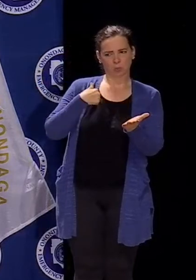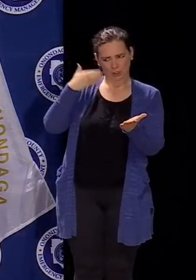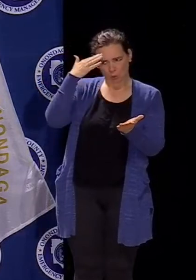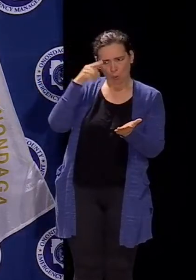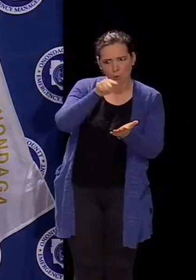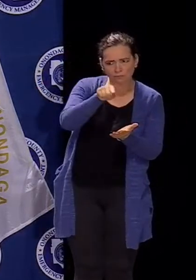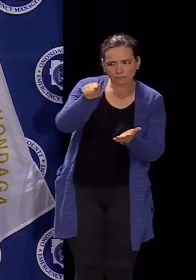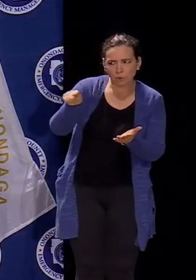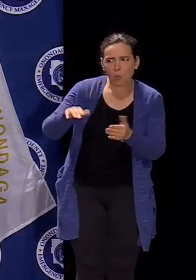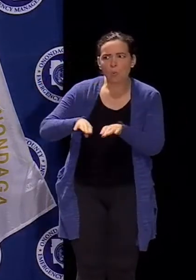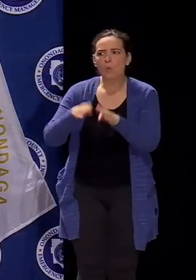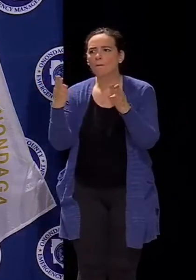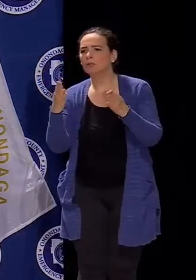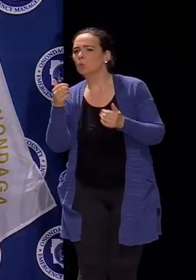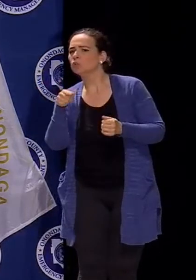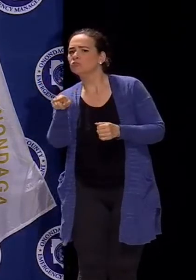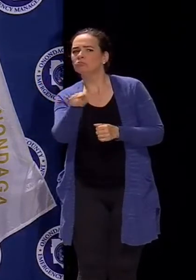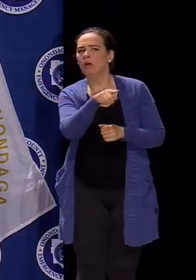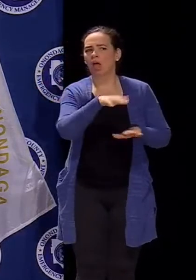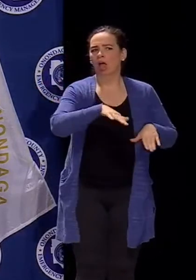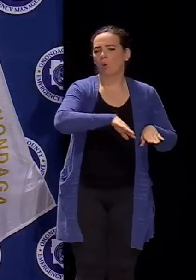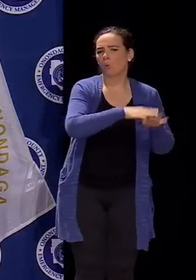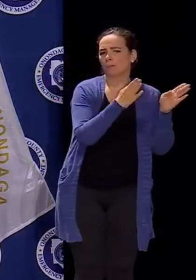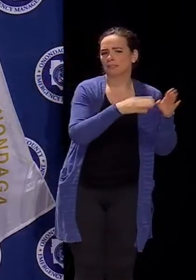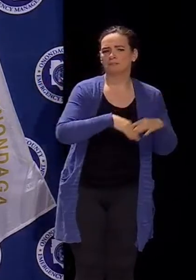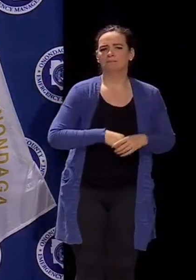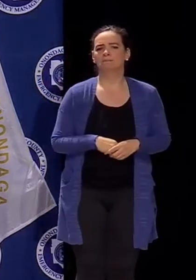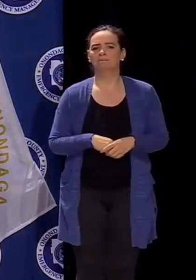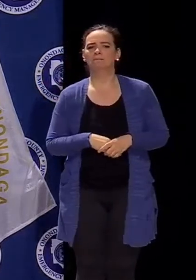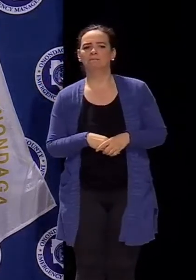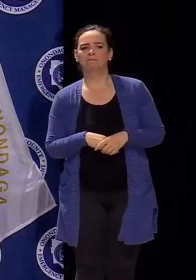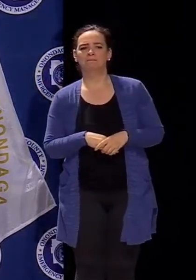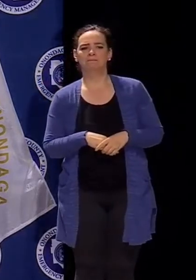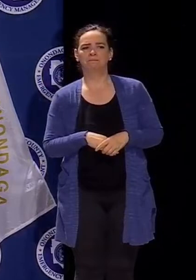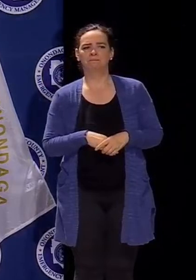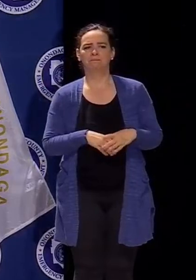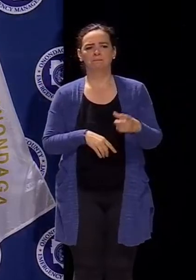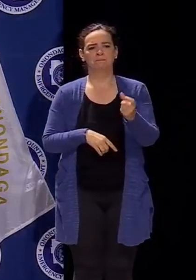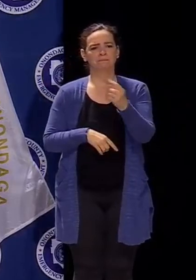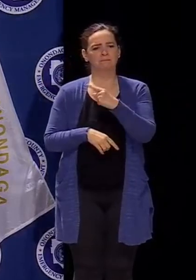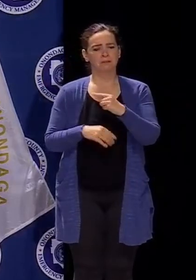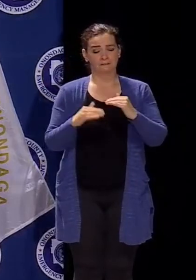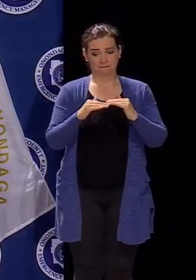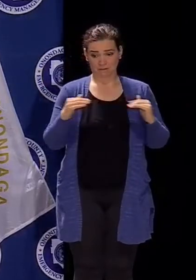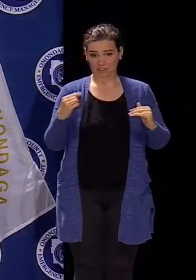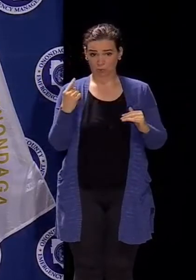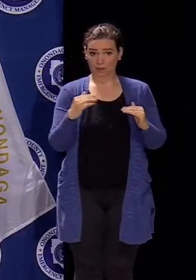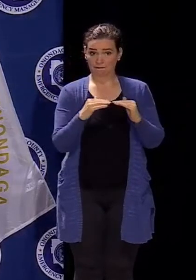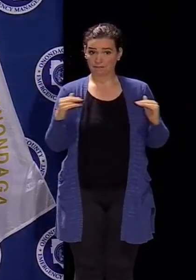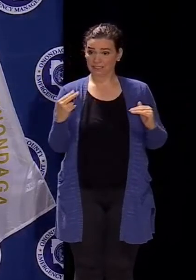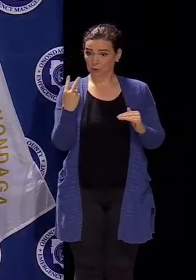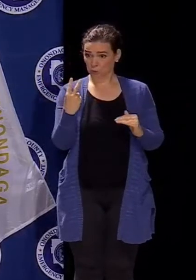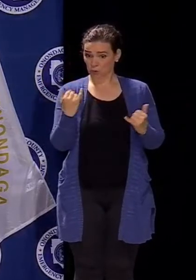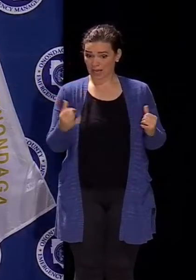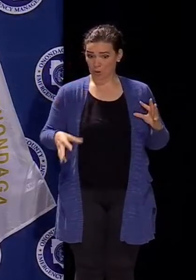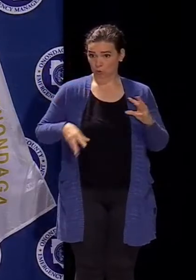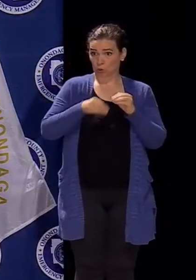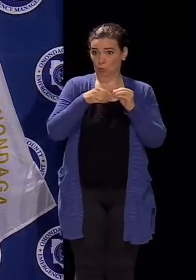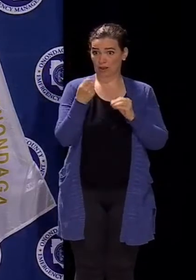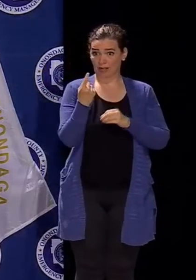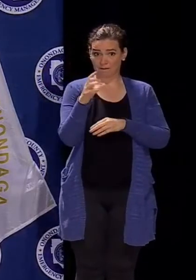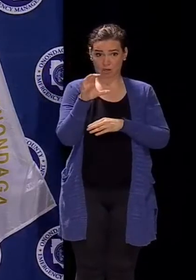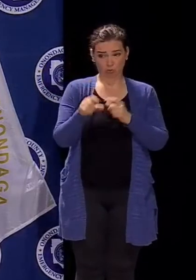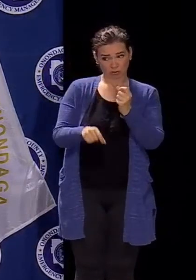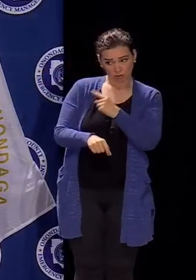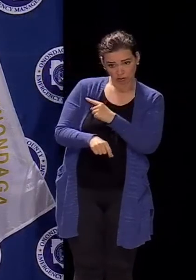That's 1,100 in phase 1 and phase 2? Correct. Not just since Friday? Correct. Is there a timeline on, will